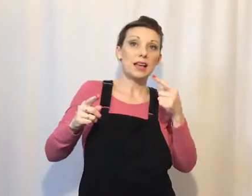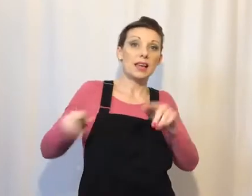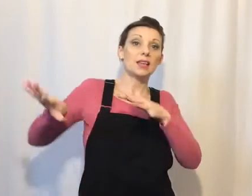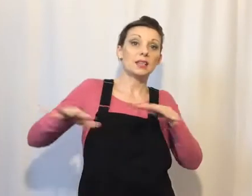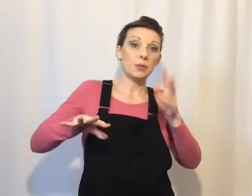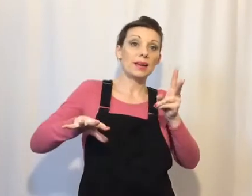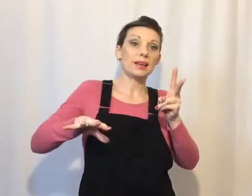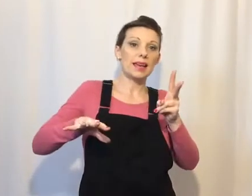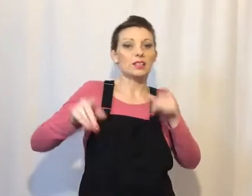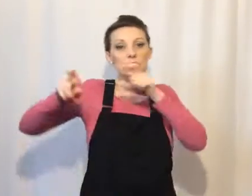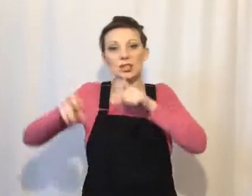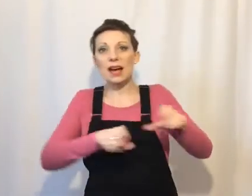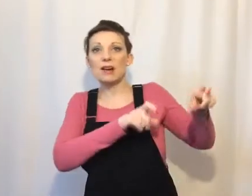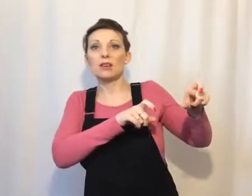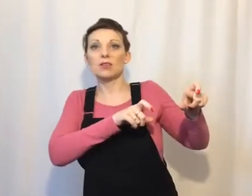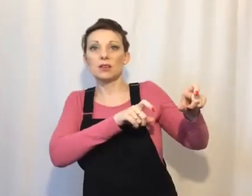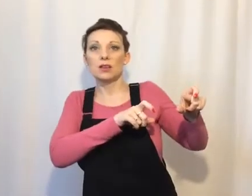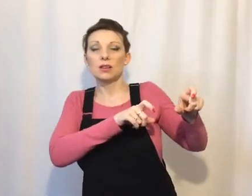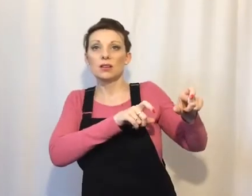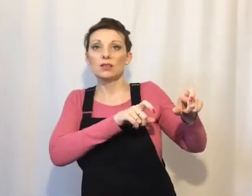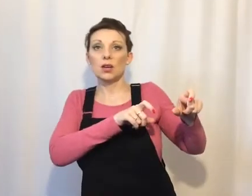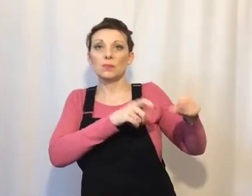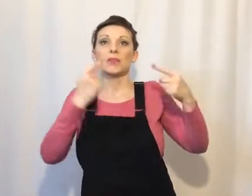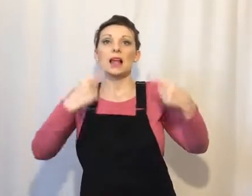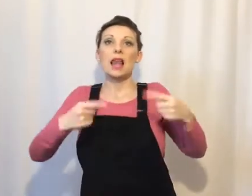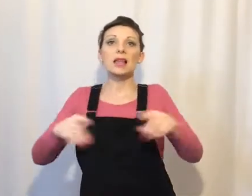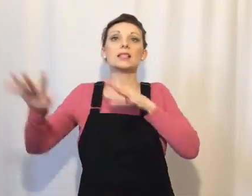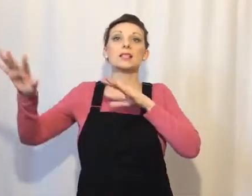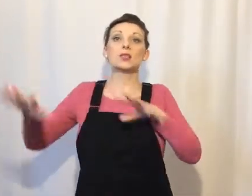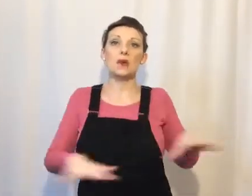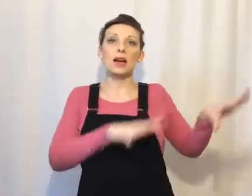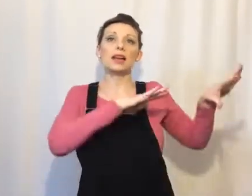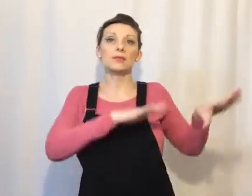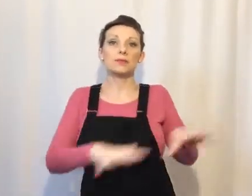say sway again. So we just carry on. So, let's sway,